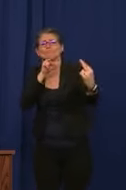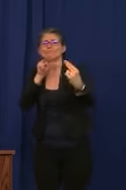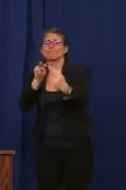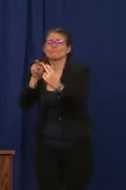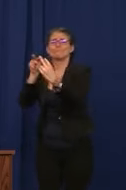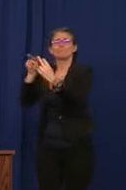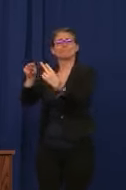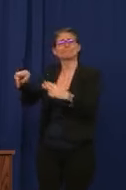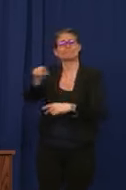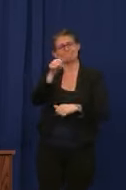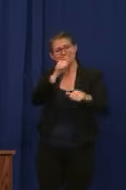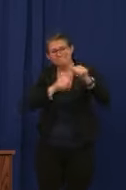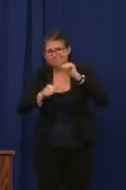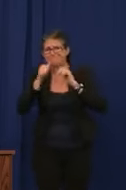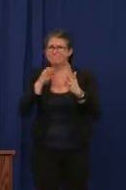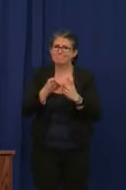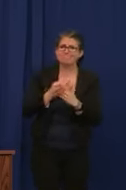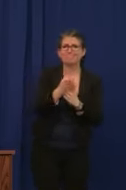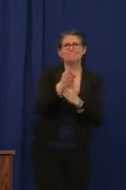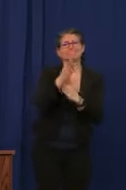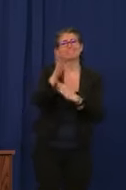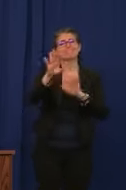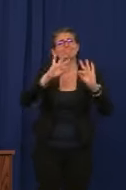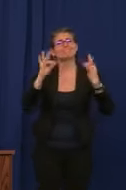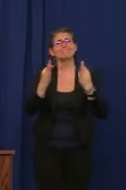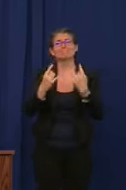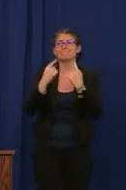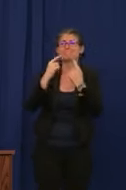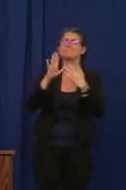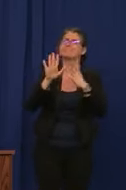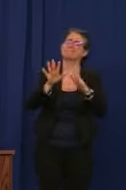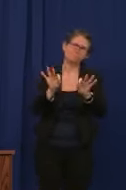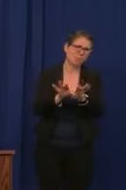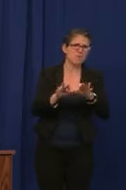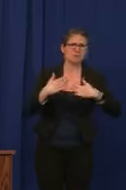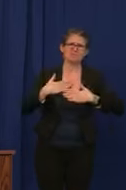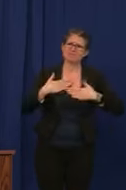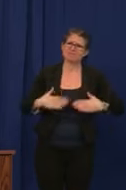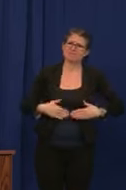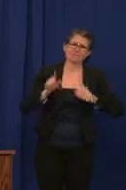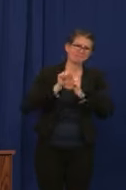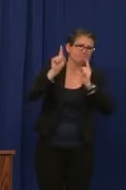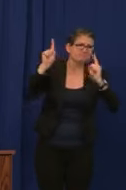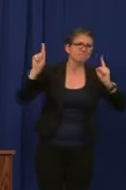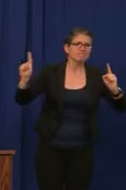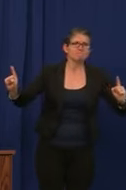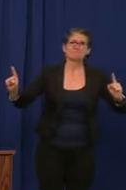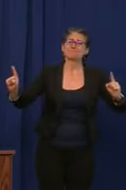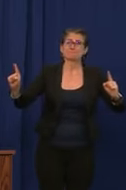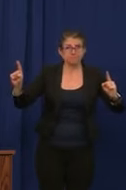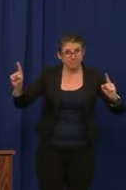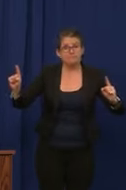stay apart. Thank you for all you're doing to help us all stay safe and healthy.